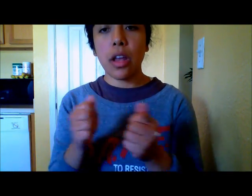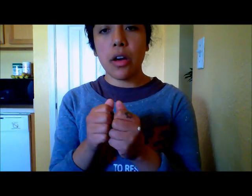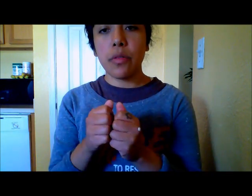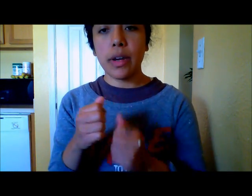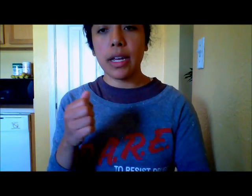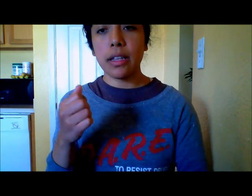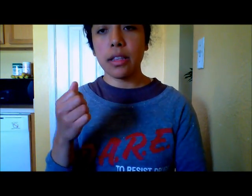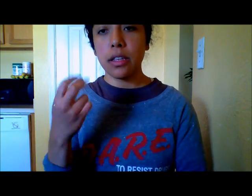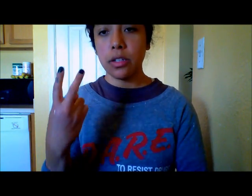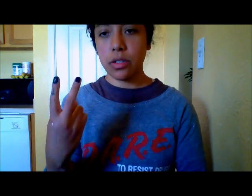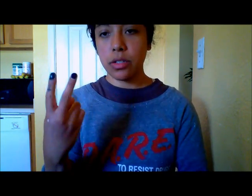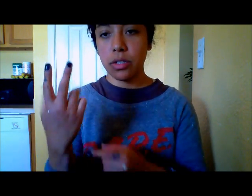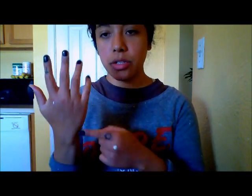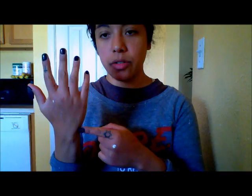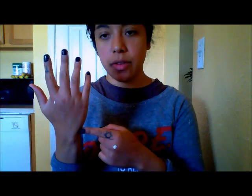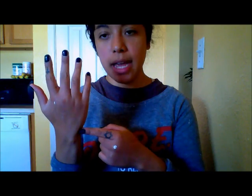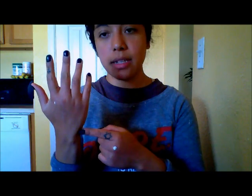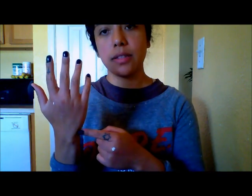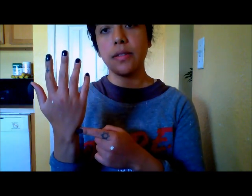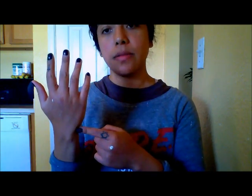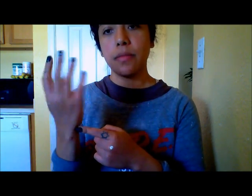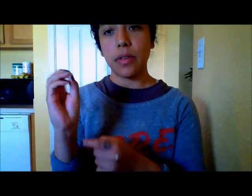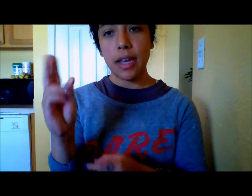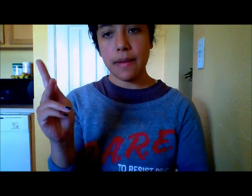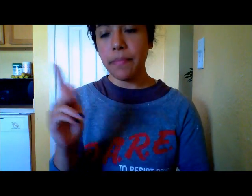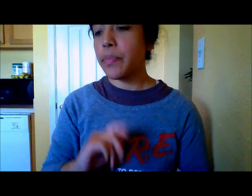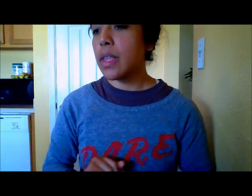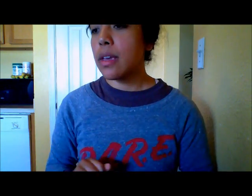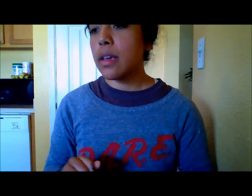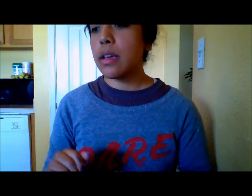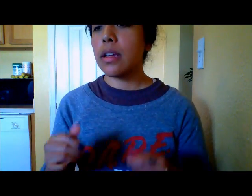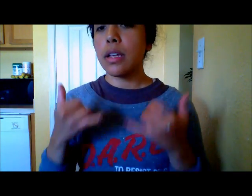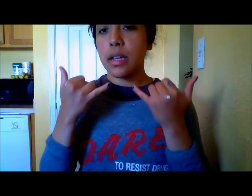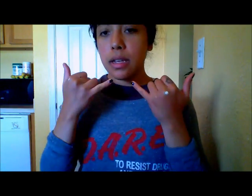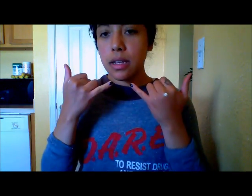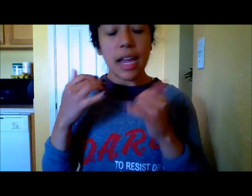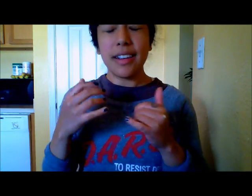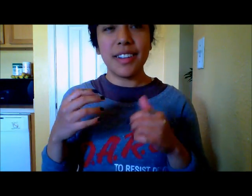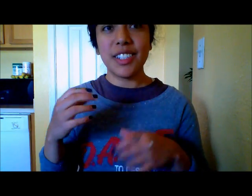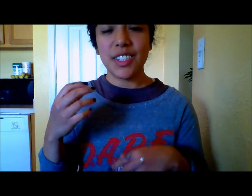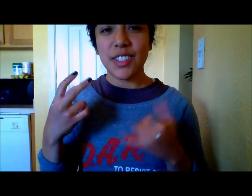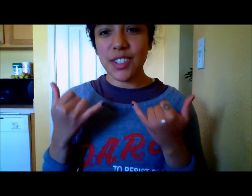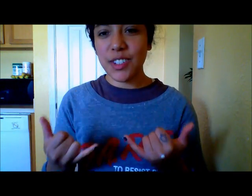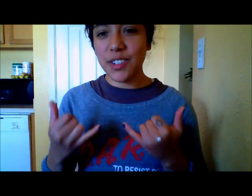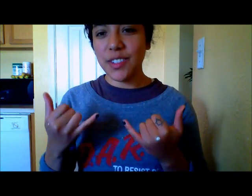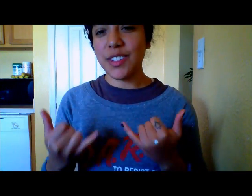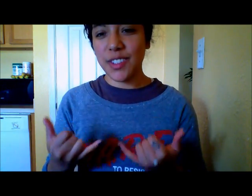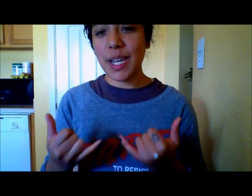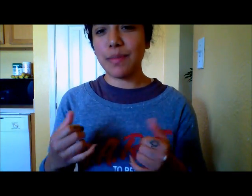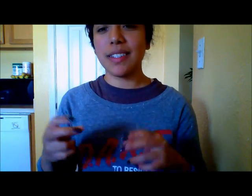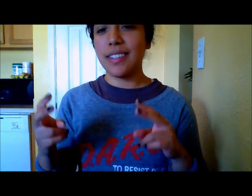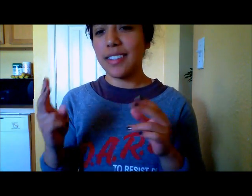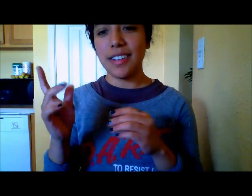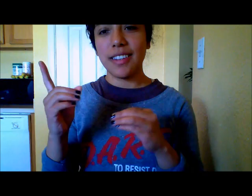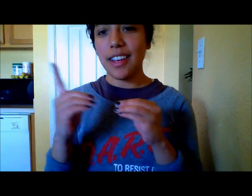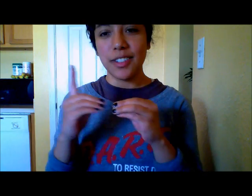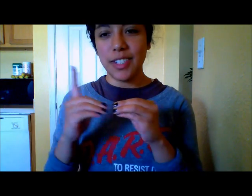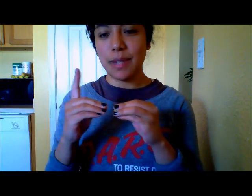not with two hands, okay? And two times, not two times.